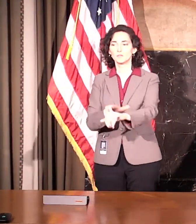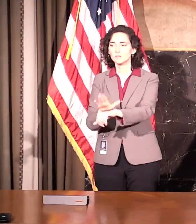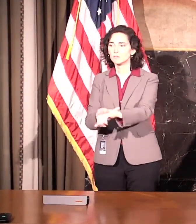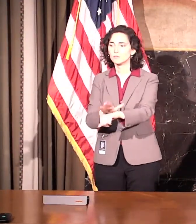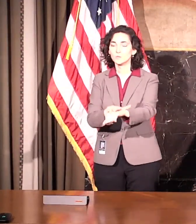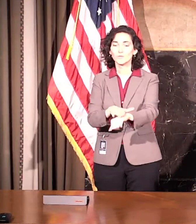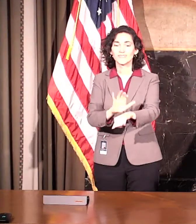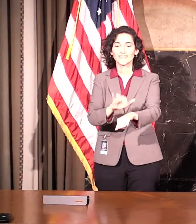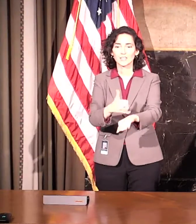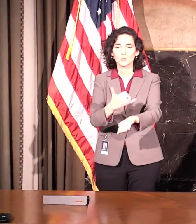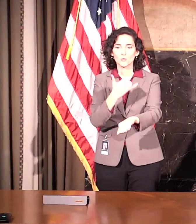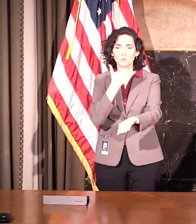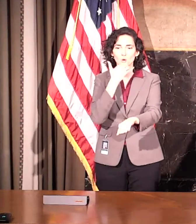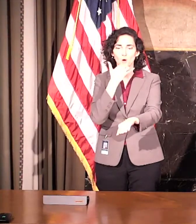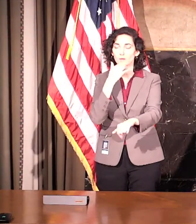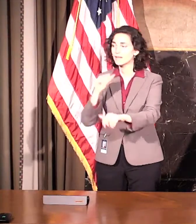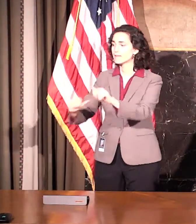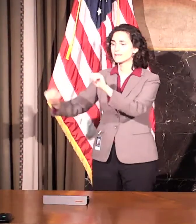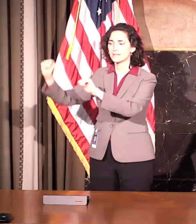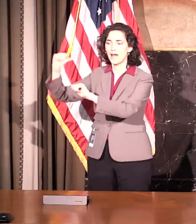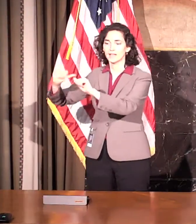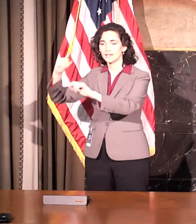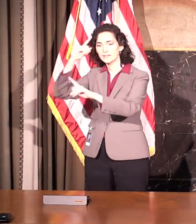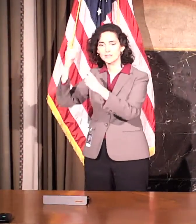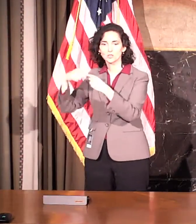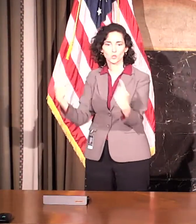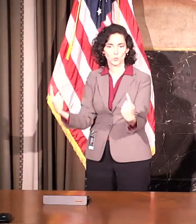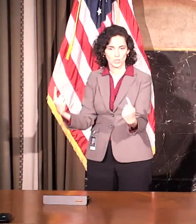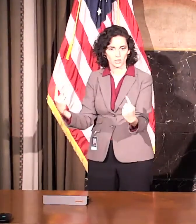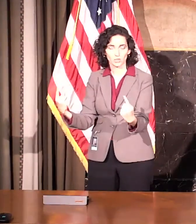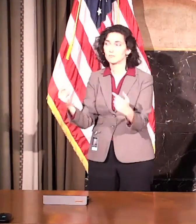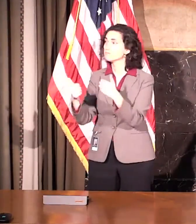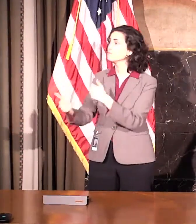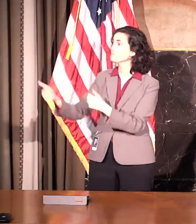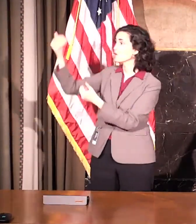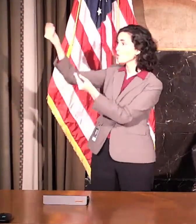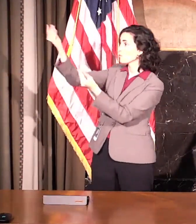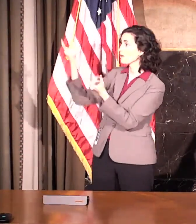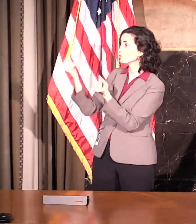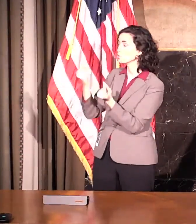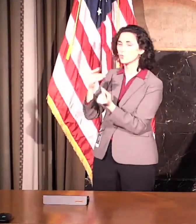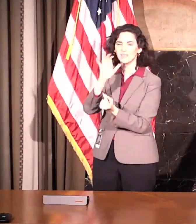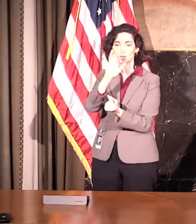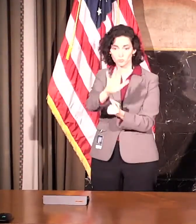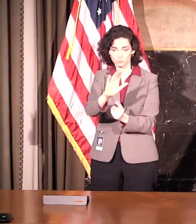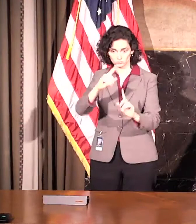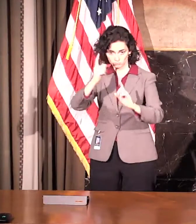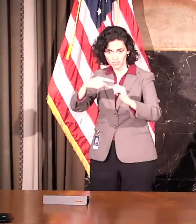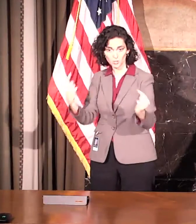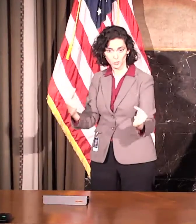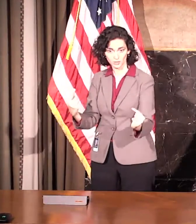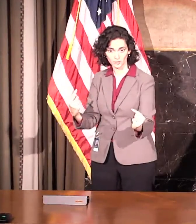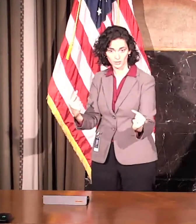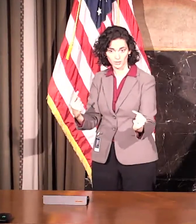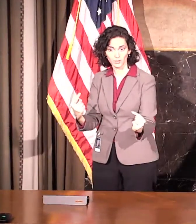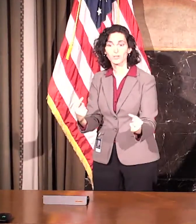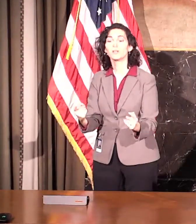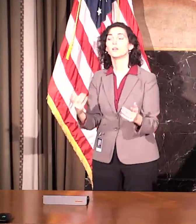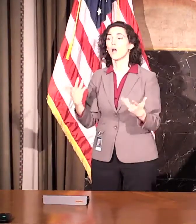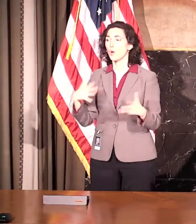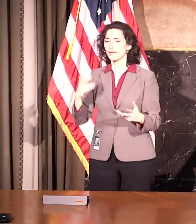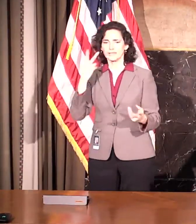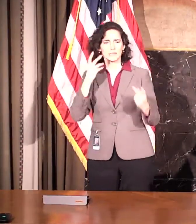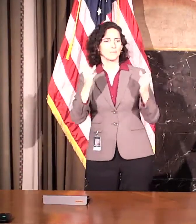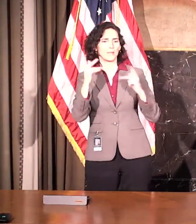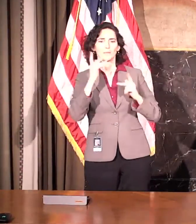is inconsistent with the science. It is inconsistent with the recommendations. And quite frankly, it's inconsistent with what we know was experienced by too